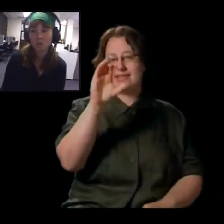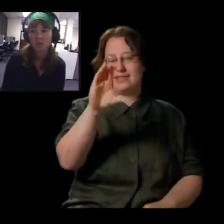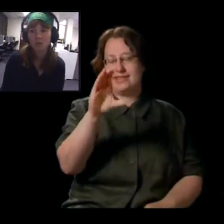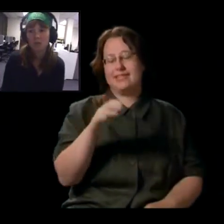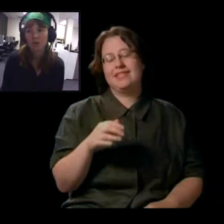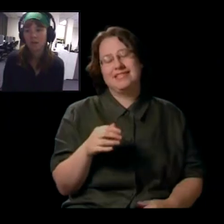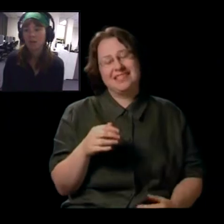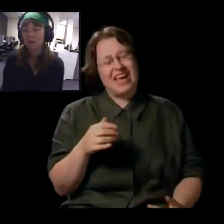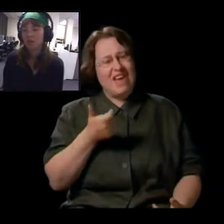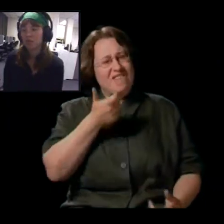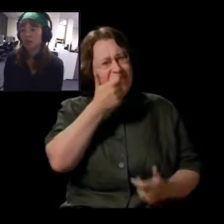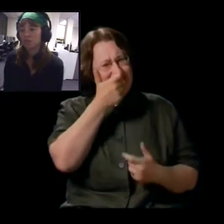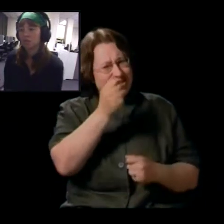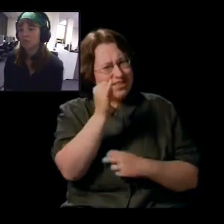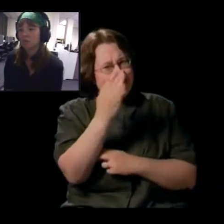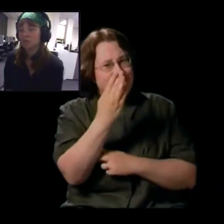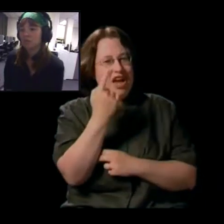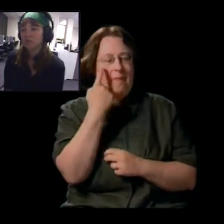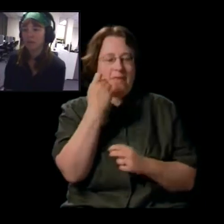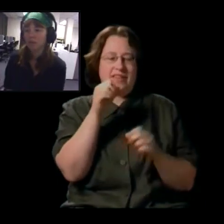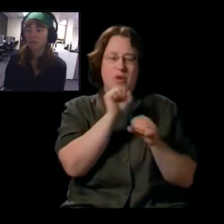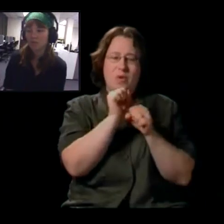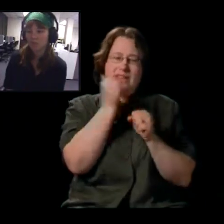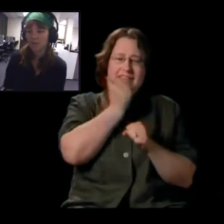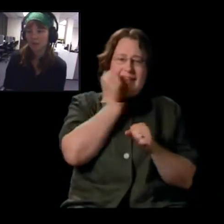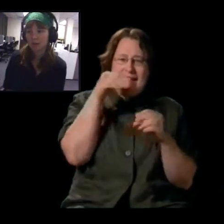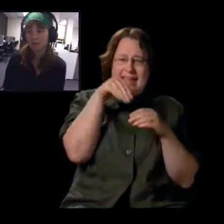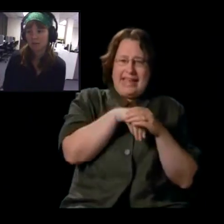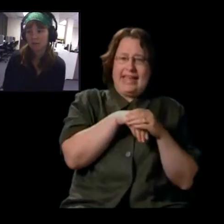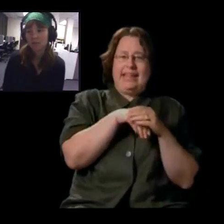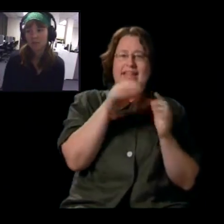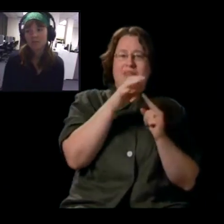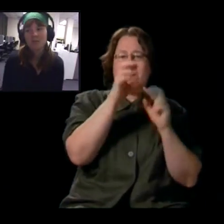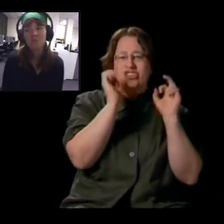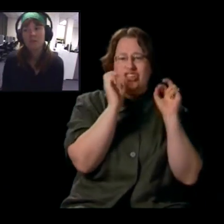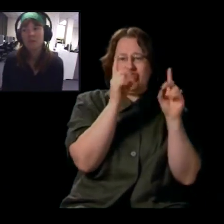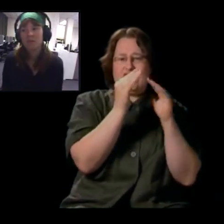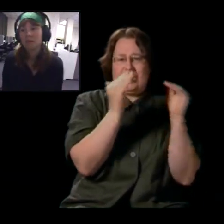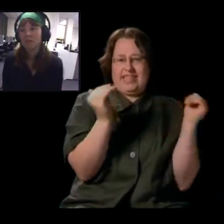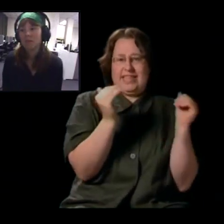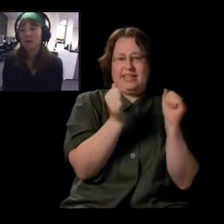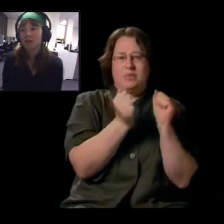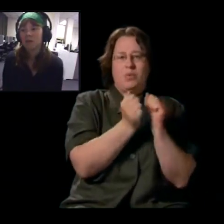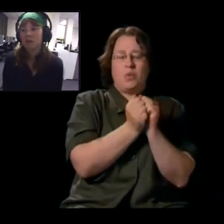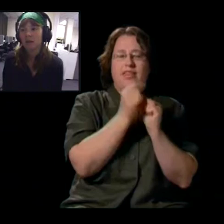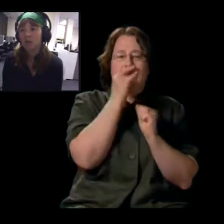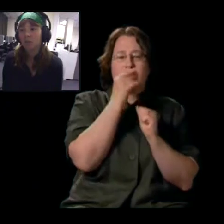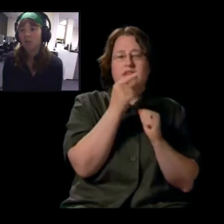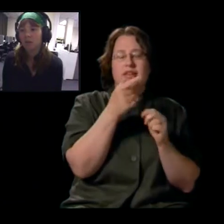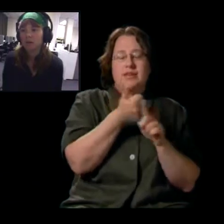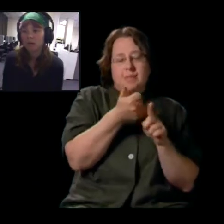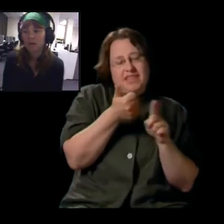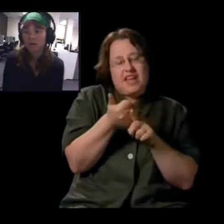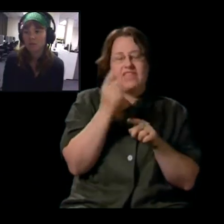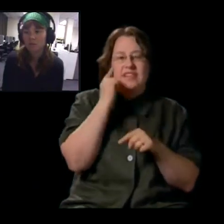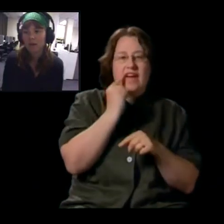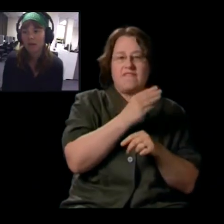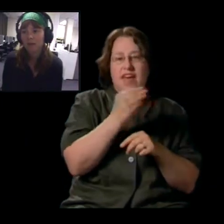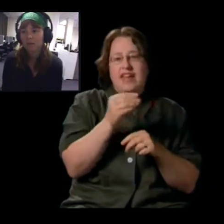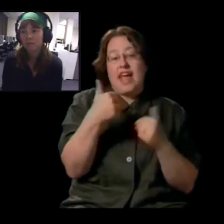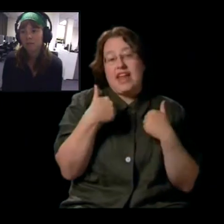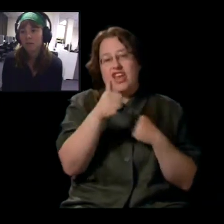and I started working the educational systems in K through 12 settings. It's interesting being every day working with kids